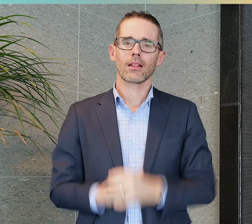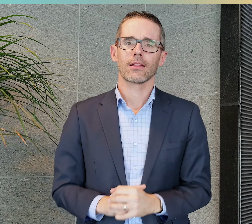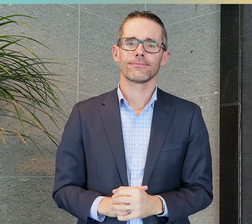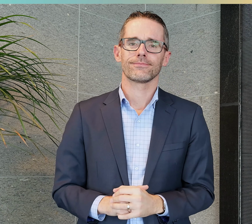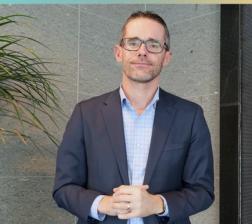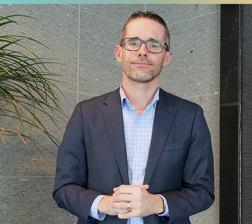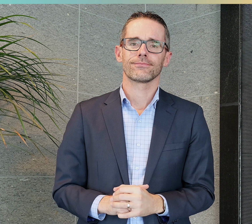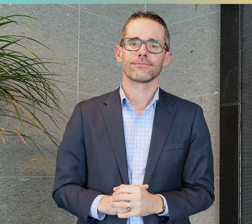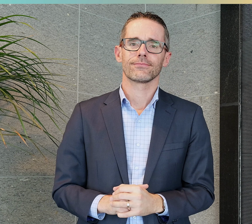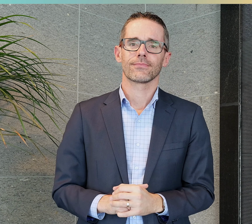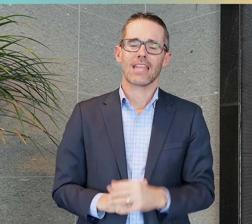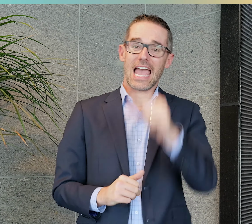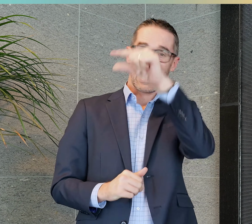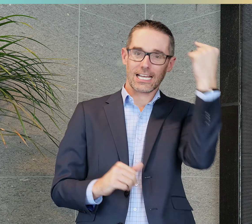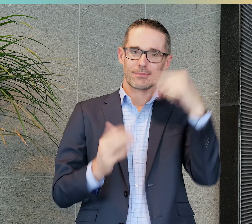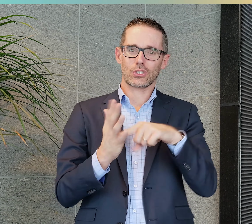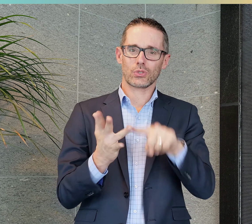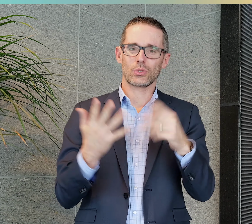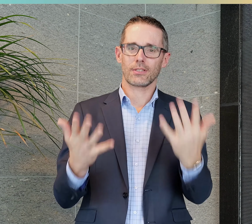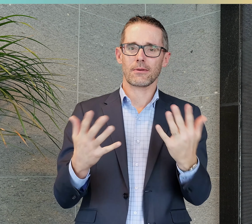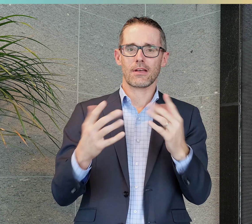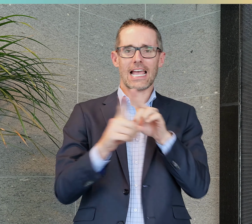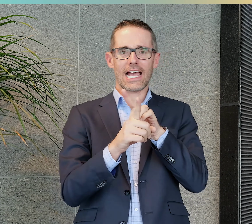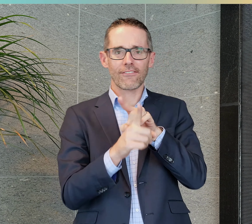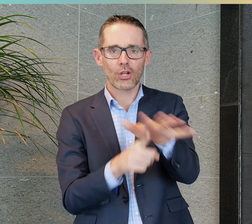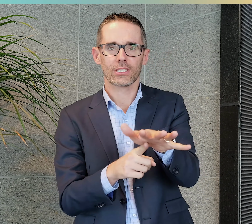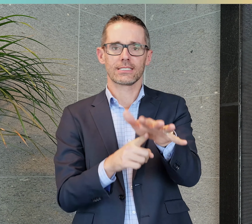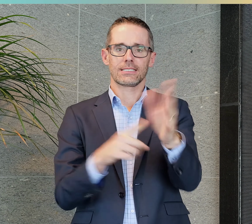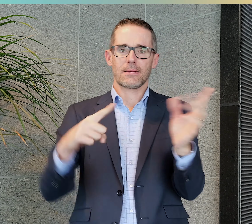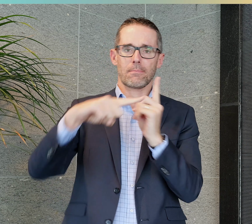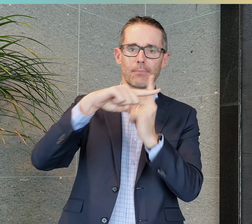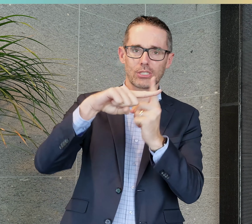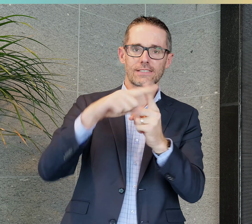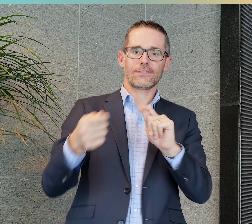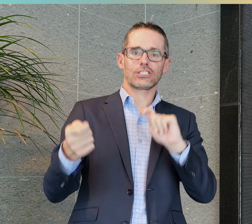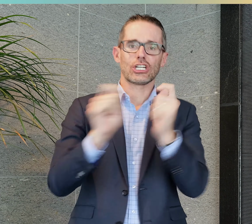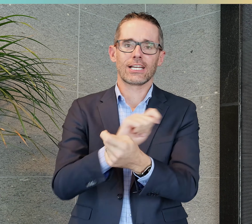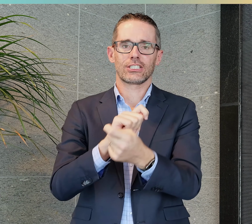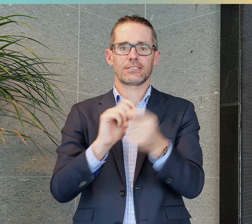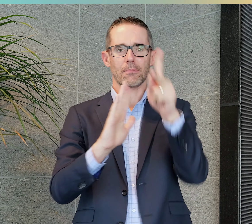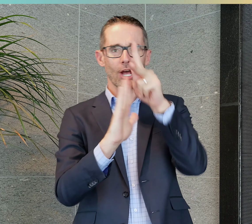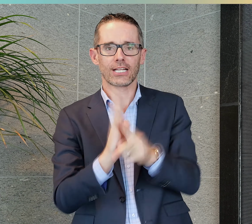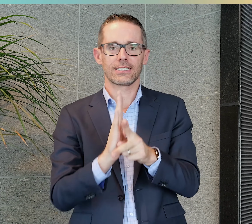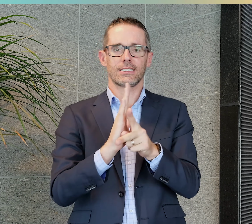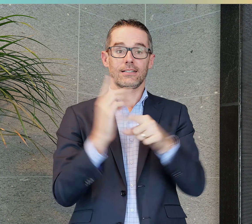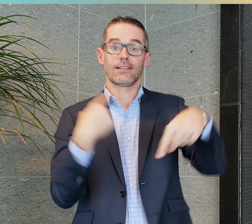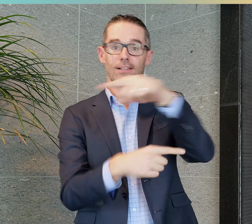to deaf people. The aim is to influence positive change in policy